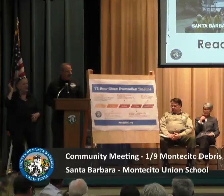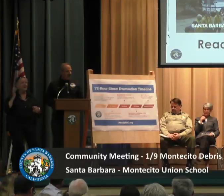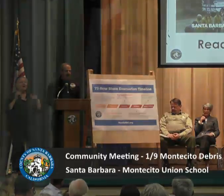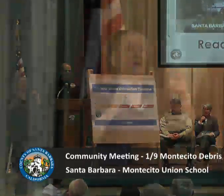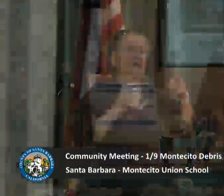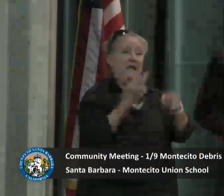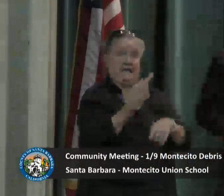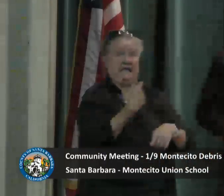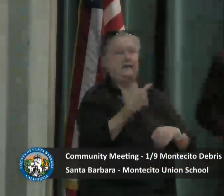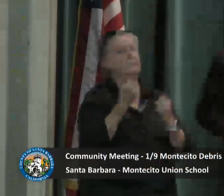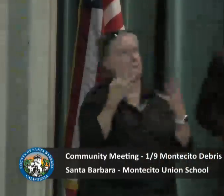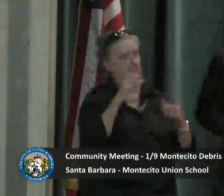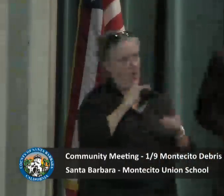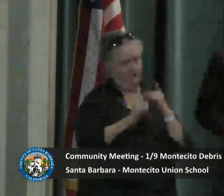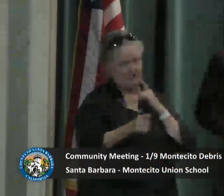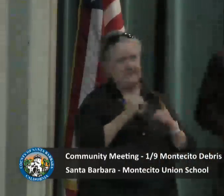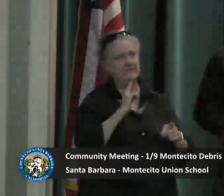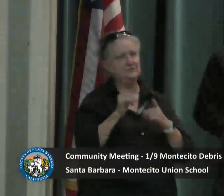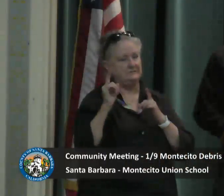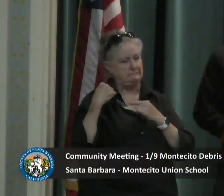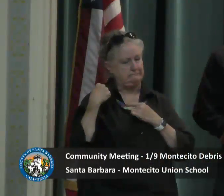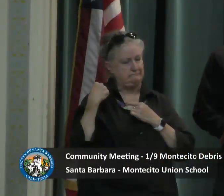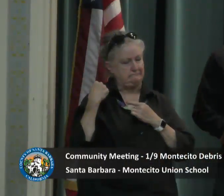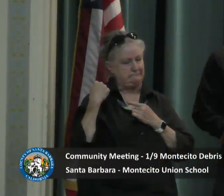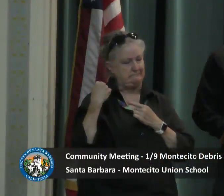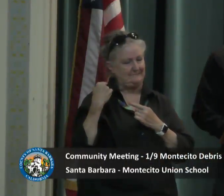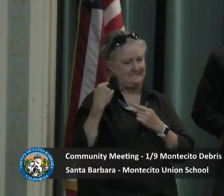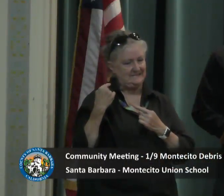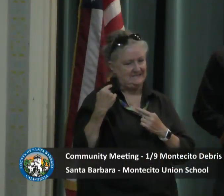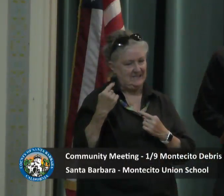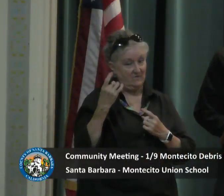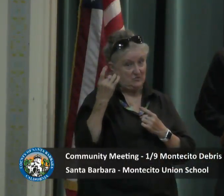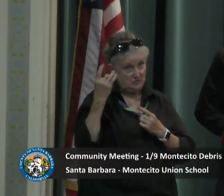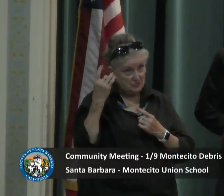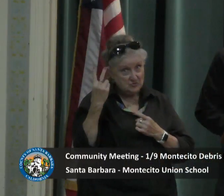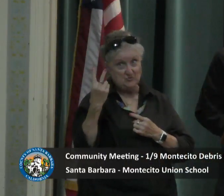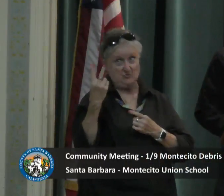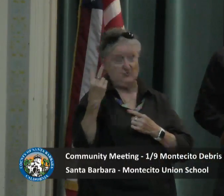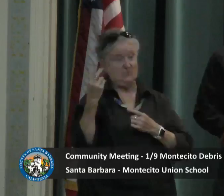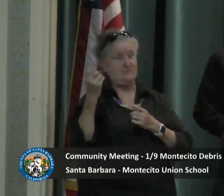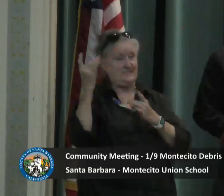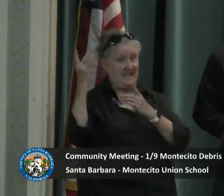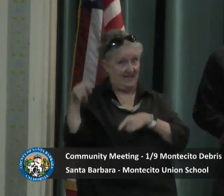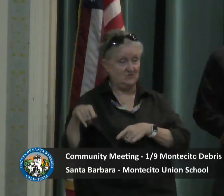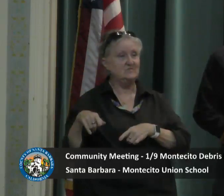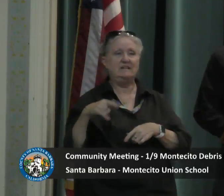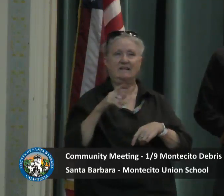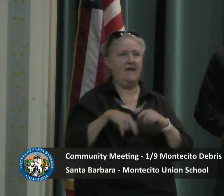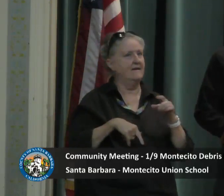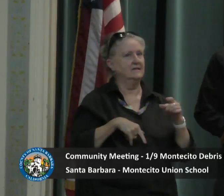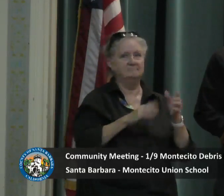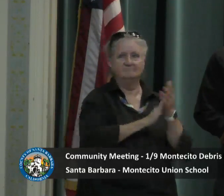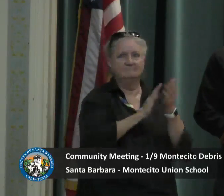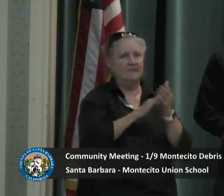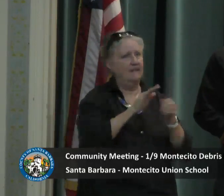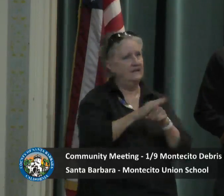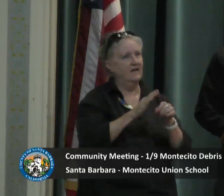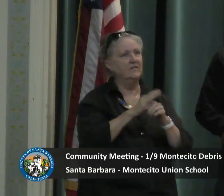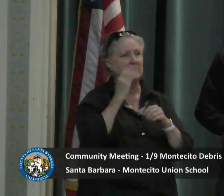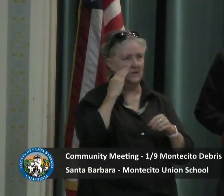He and I had many conversations over the course of the two disasters, and I cannot say enough about it. I know